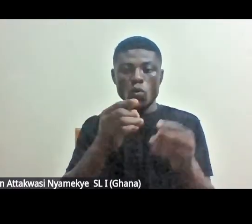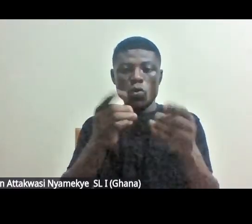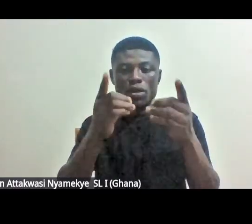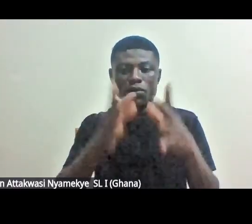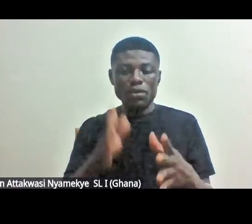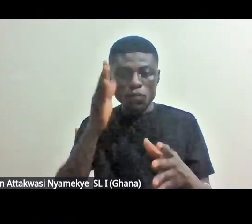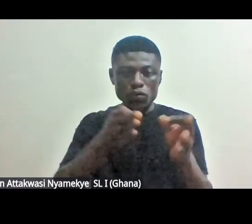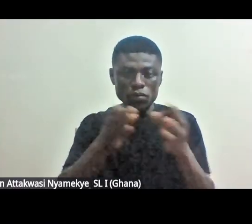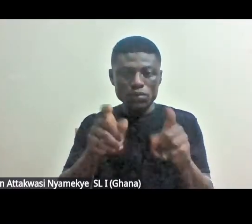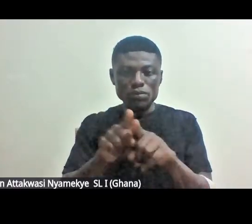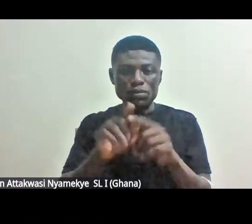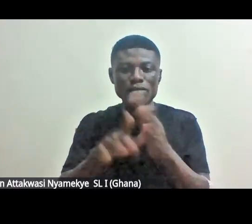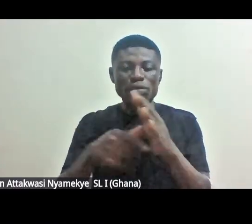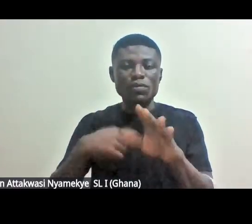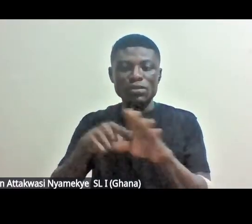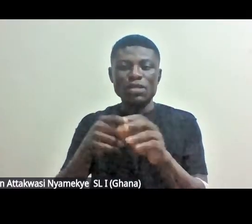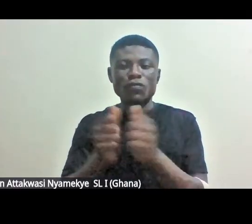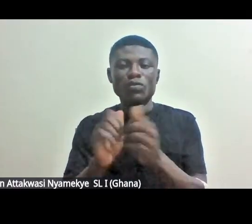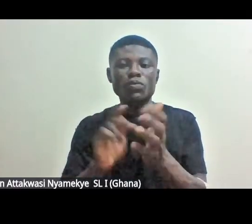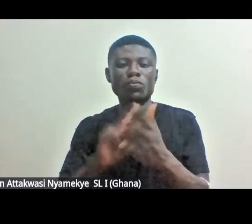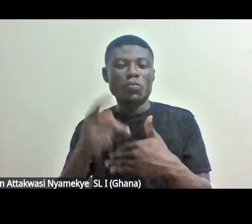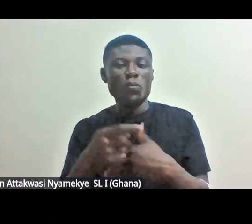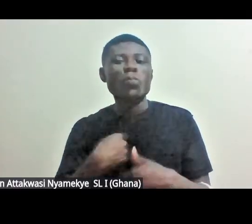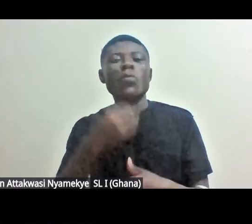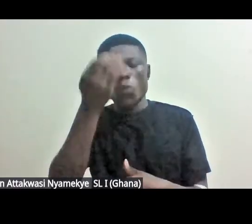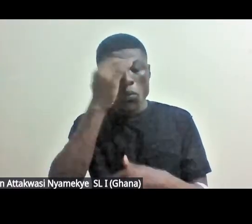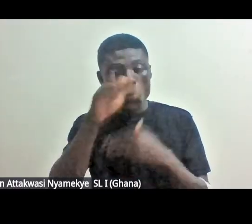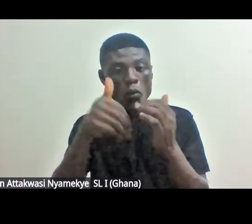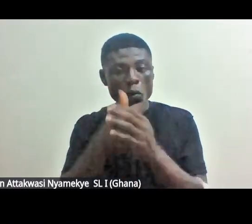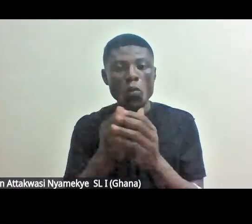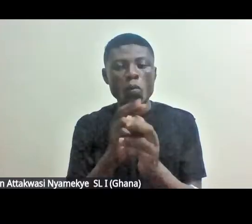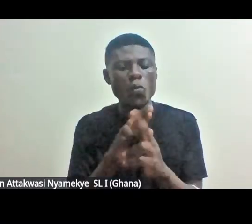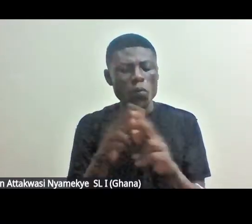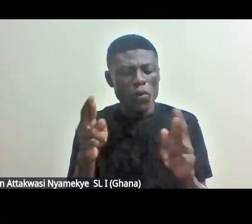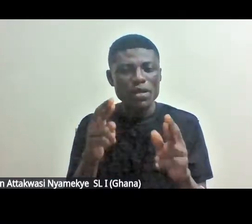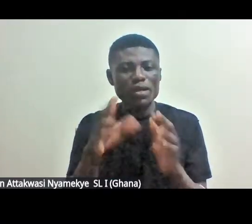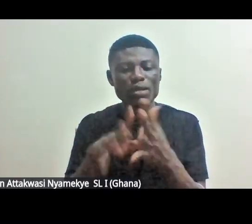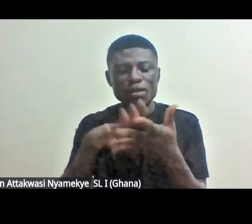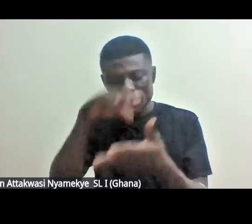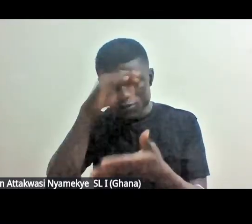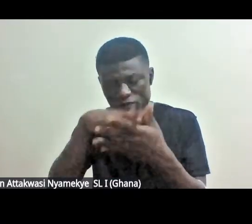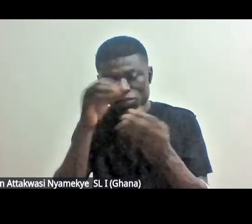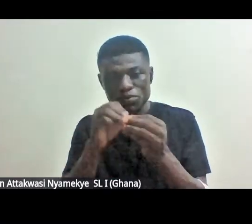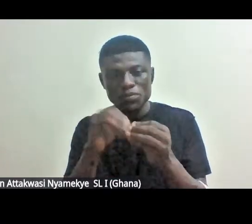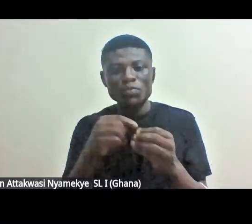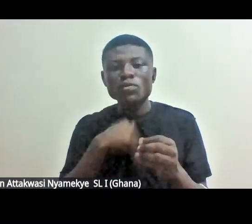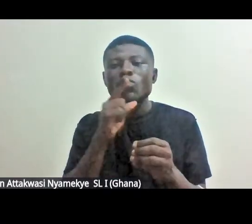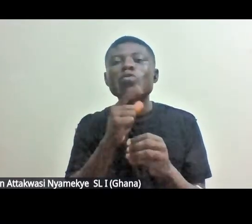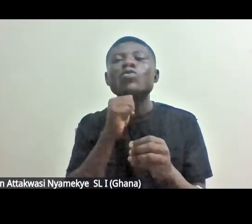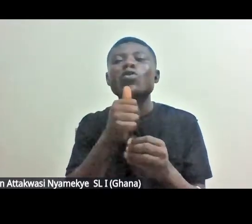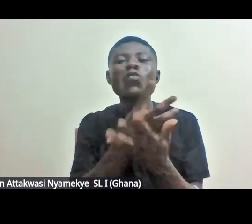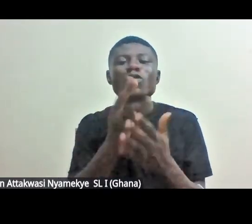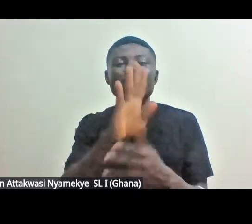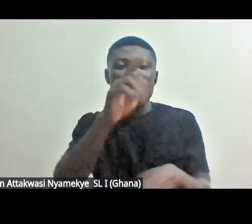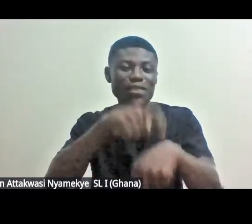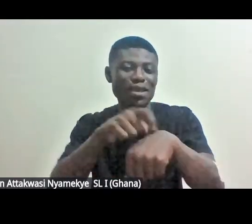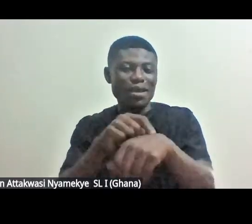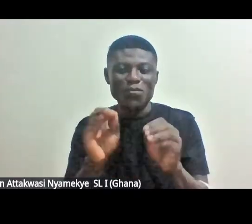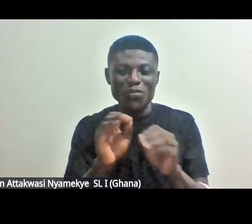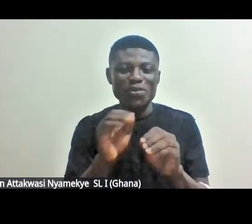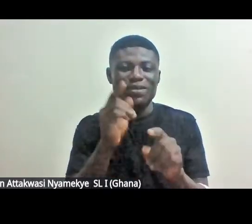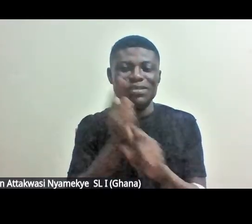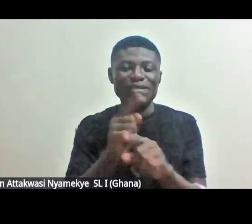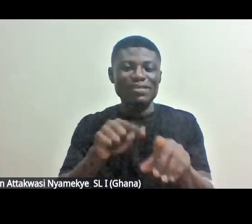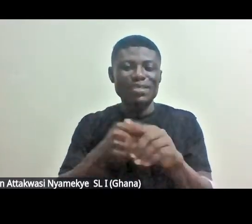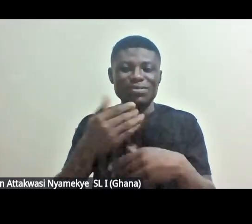right into our session because I know you are all very much pumped to get into the session, so I wouldn't waste much of your time, please.